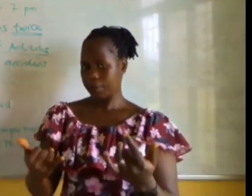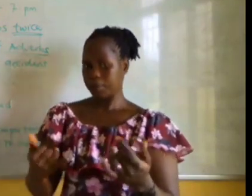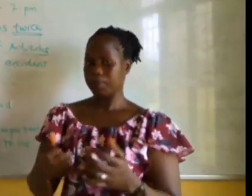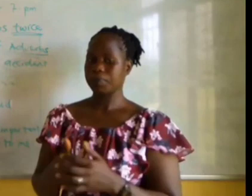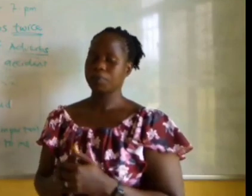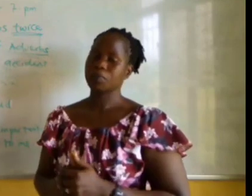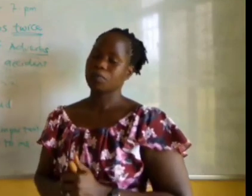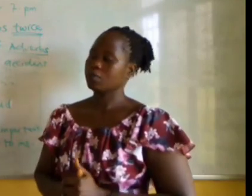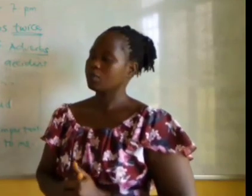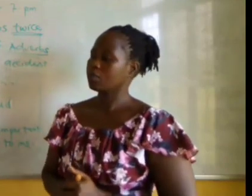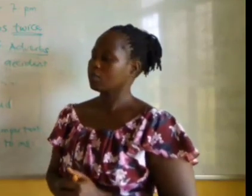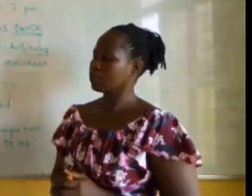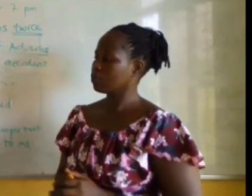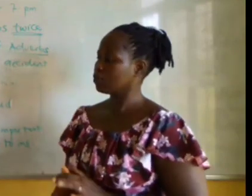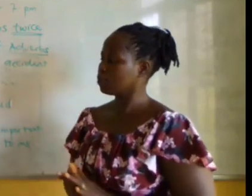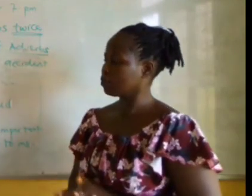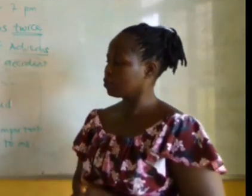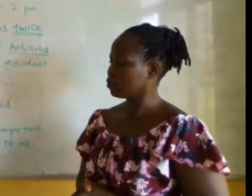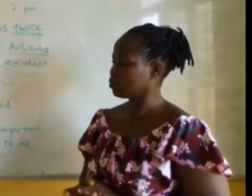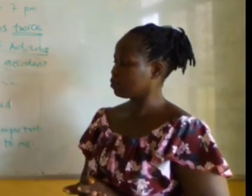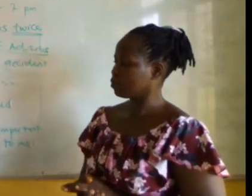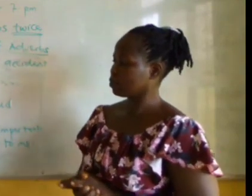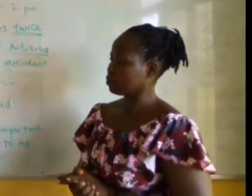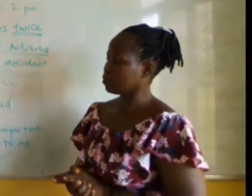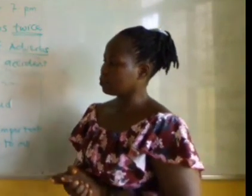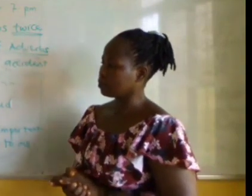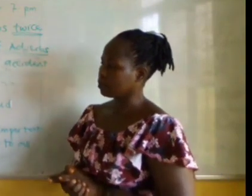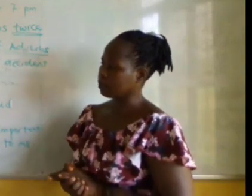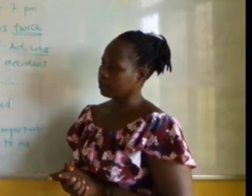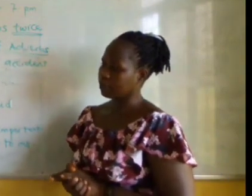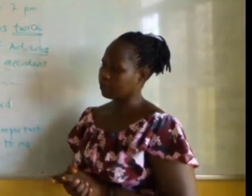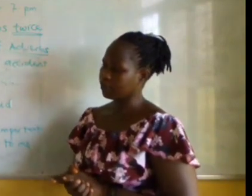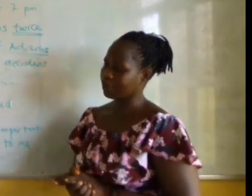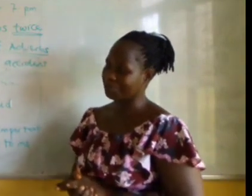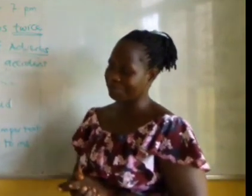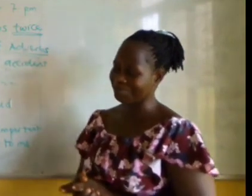Recently was found at the beginning of the sentence.